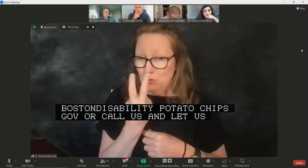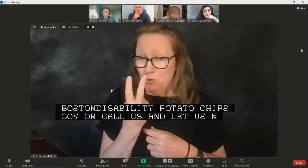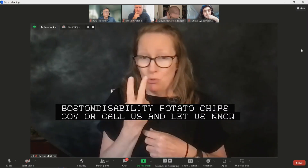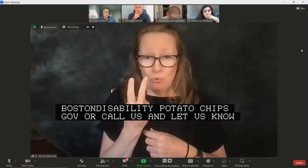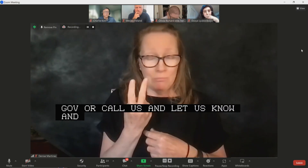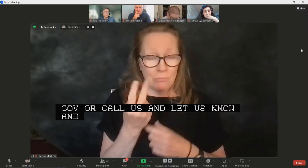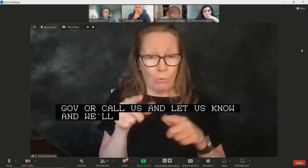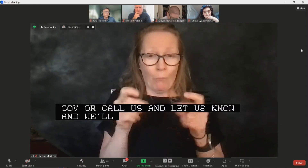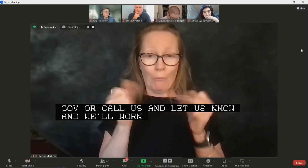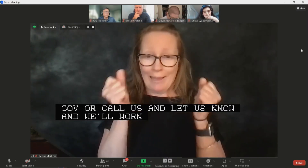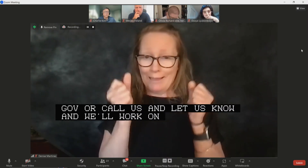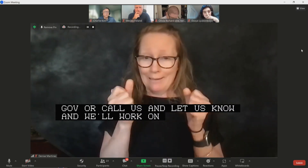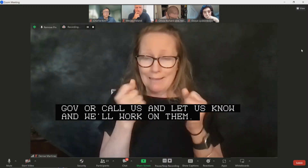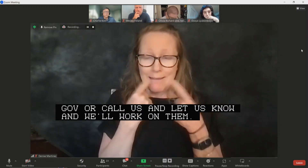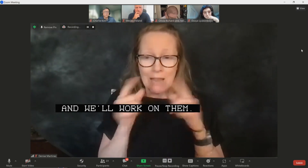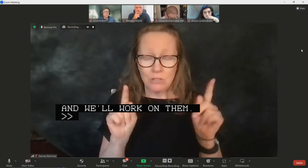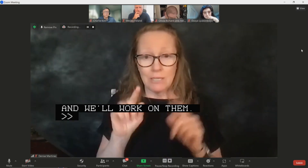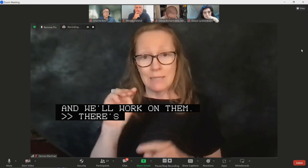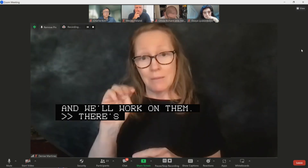announcements.